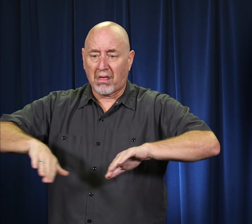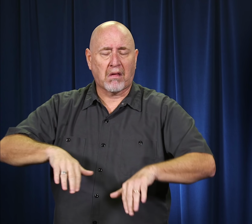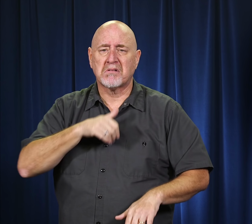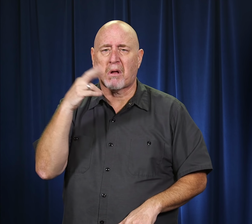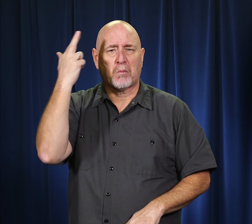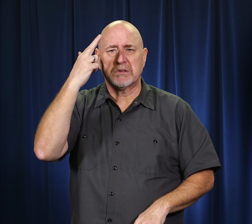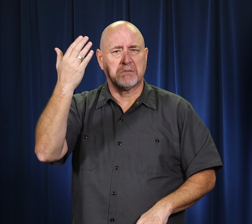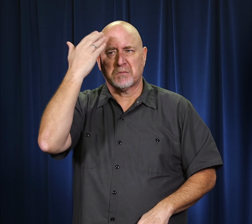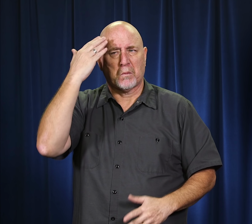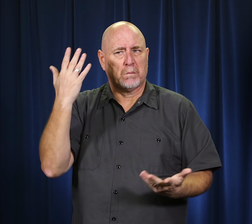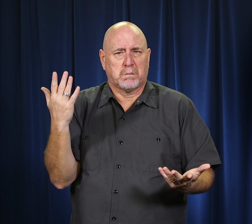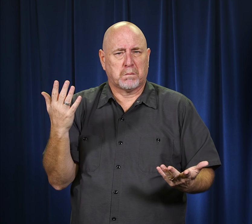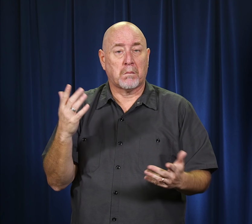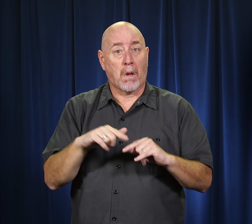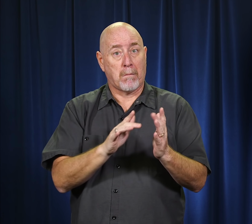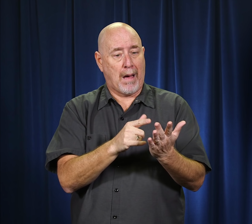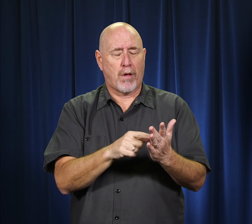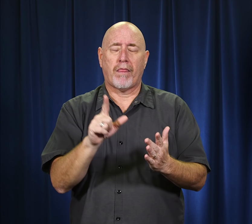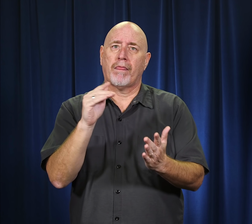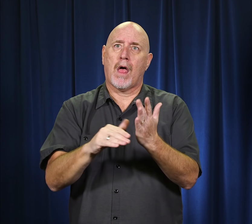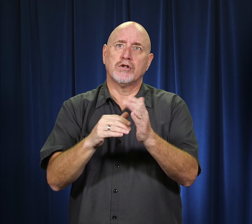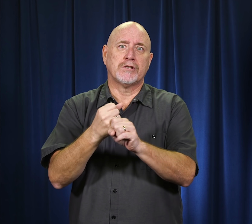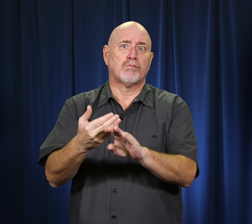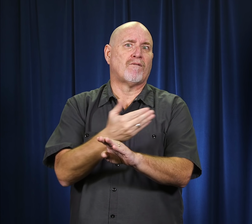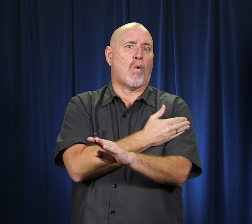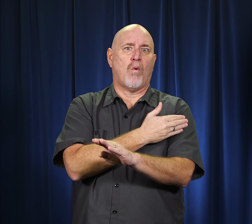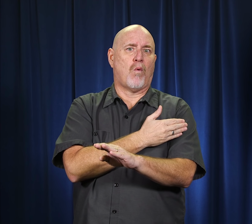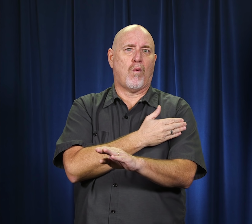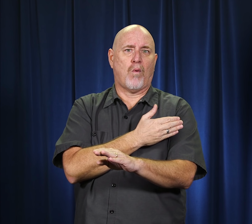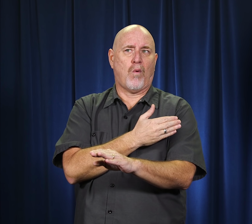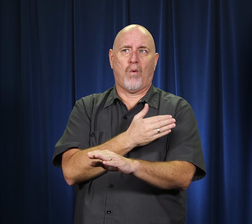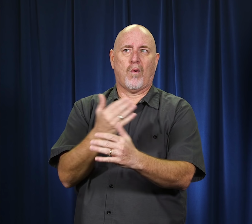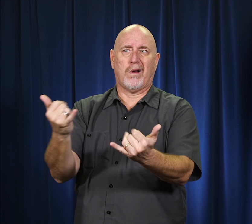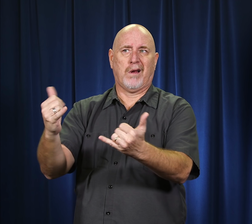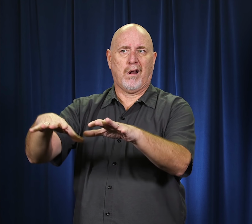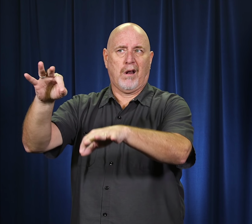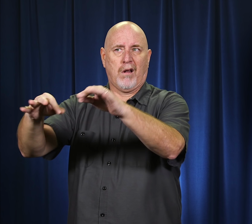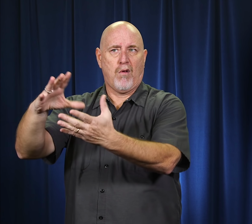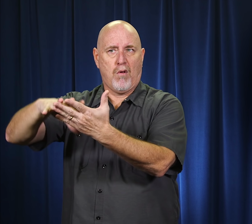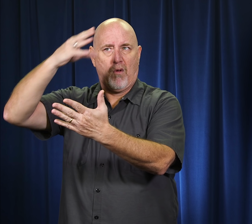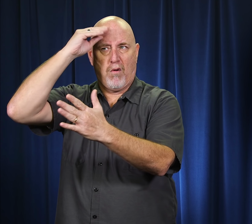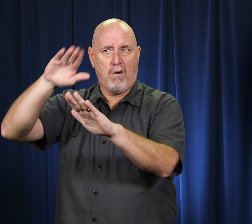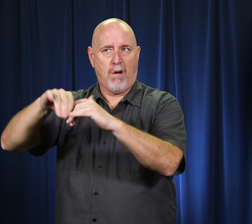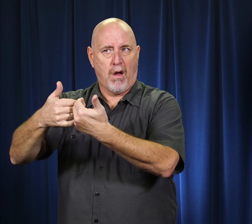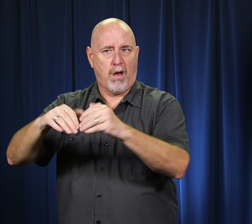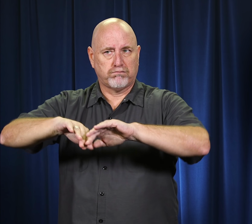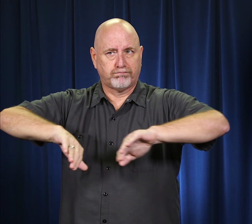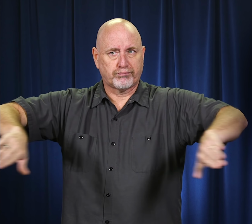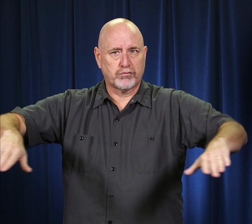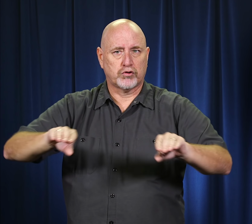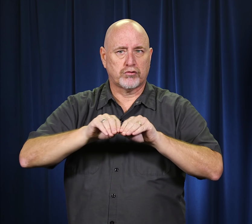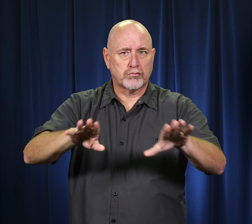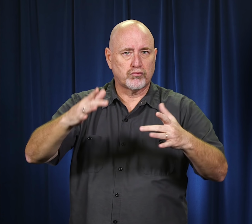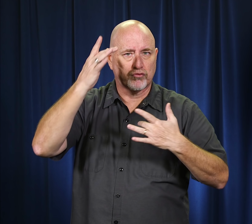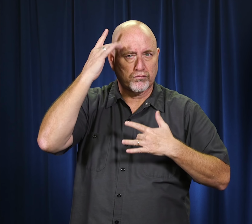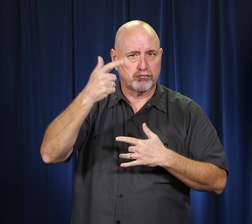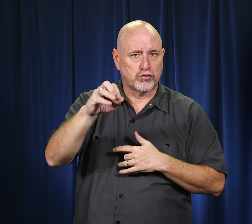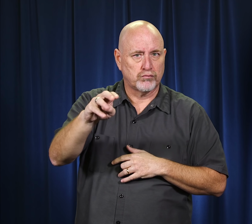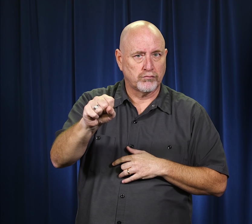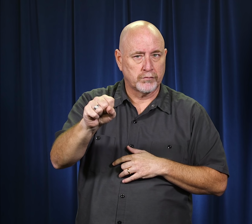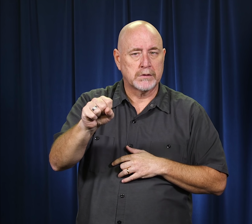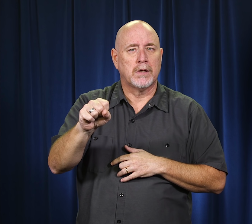sick. In the Bible, however, thousands of years before modern medical science understood the spread of